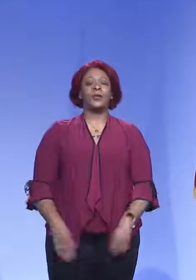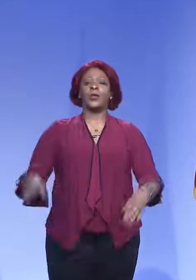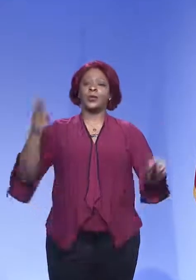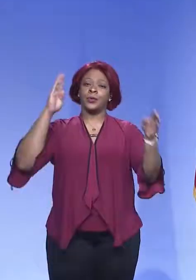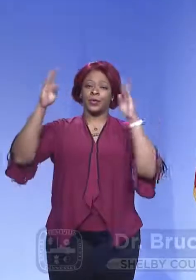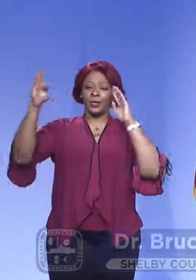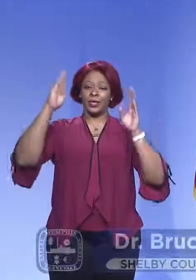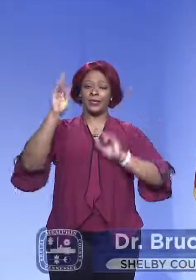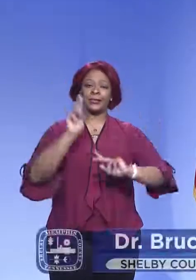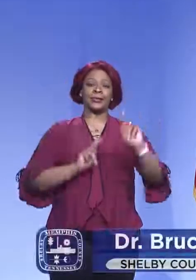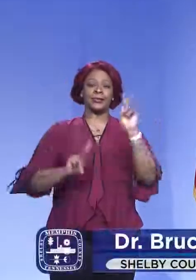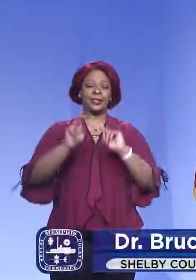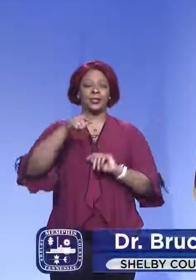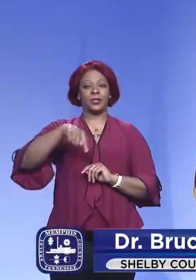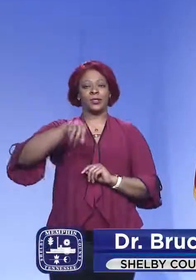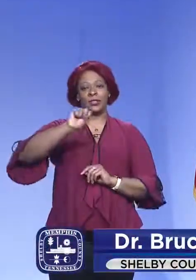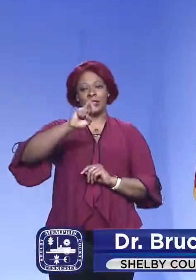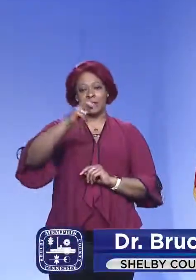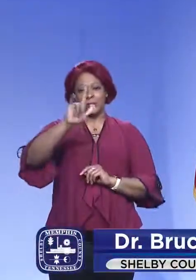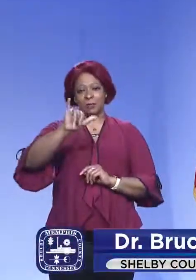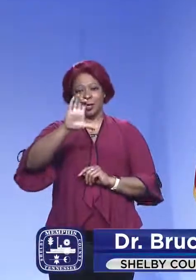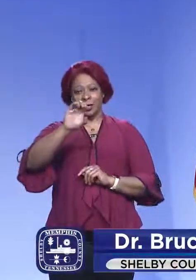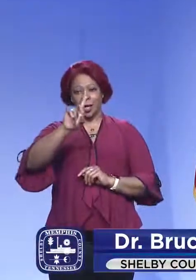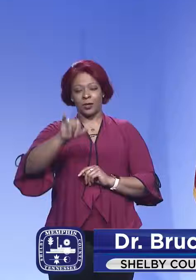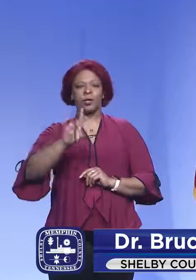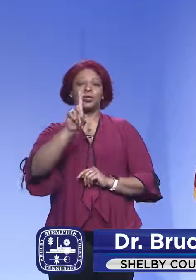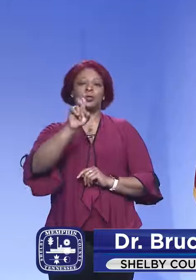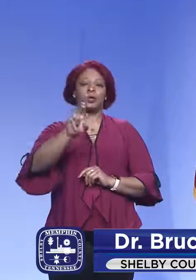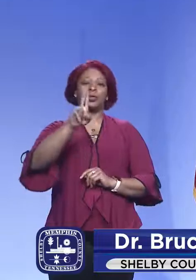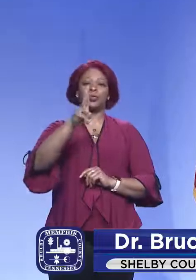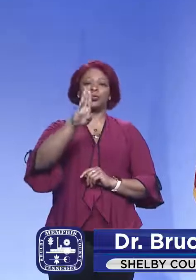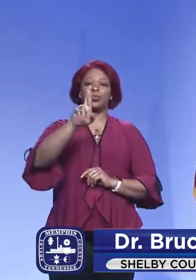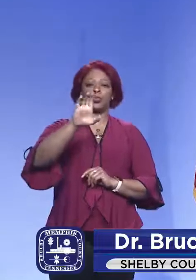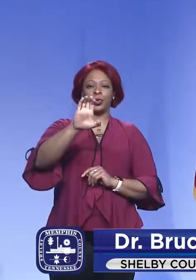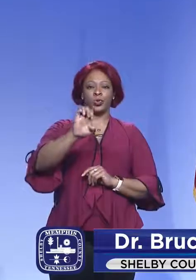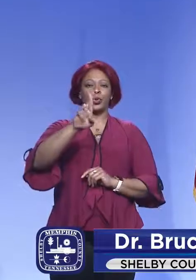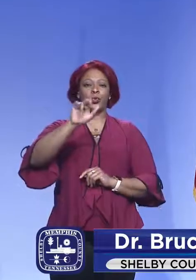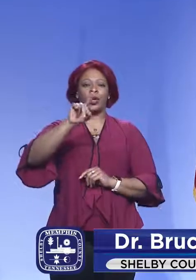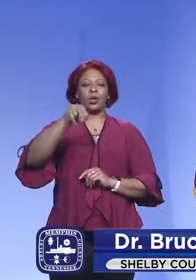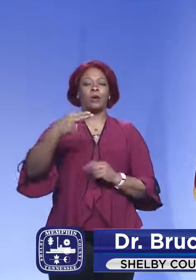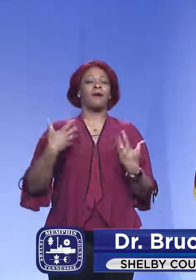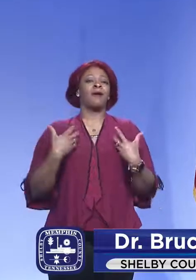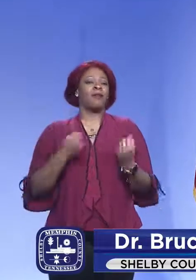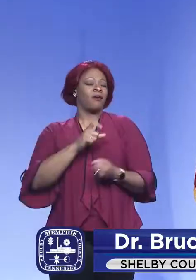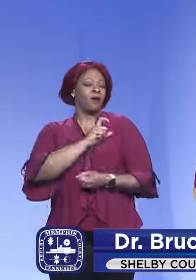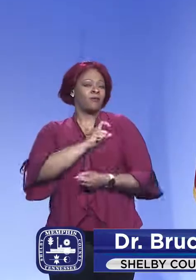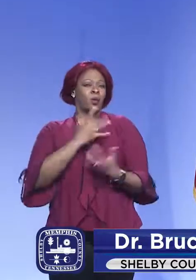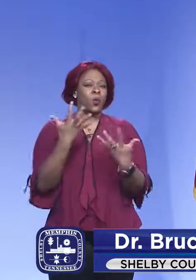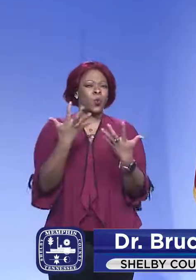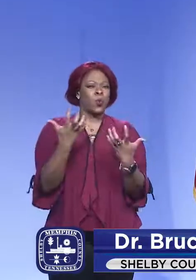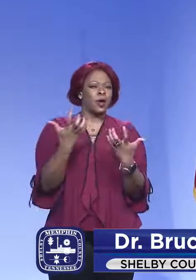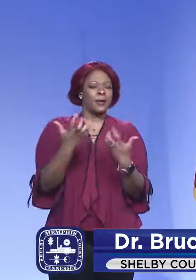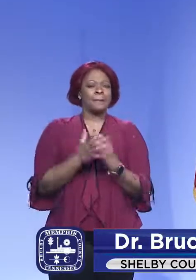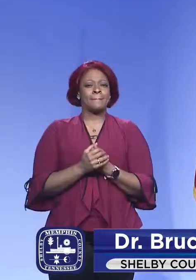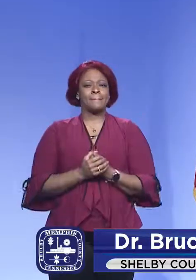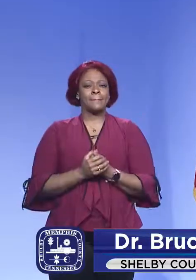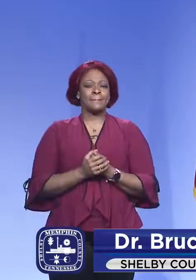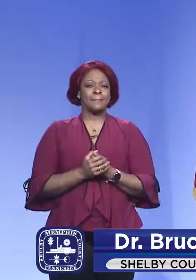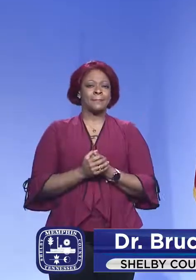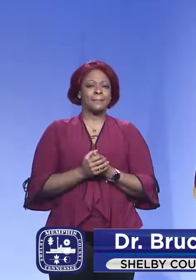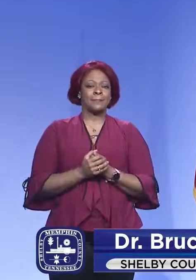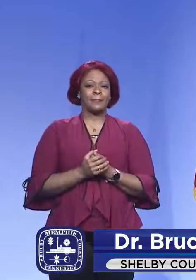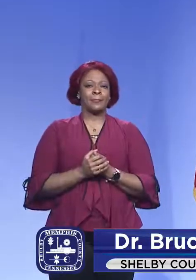Greetings, fellow citizens of Shelby County. I'm Dr. Bruce Randolph, I'm the health officer. I'd like to just